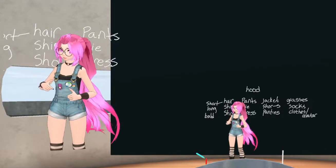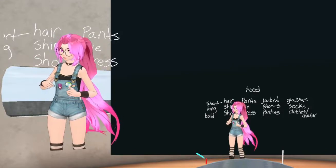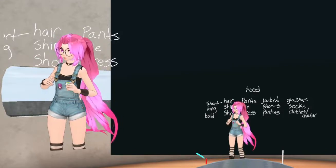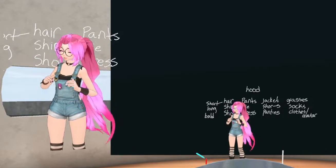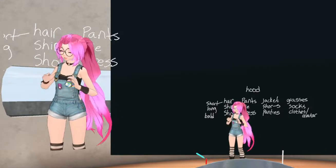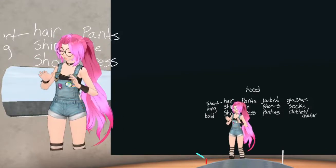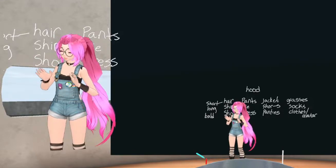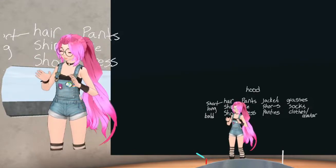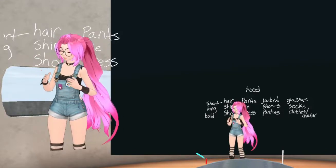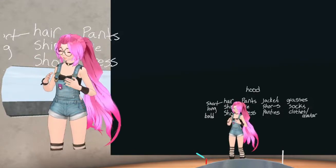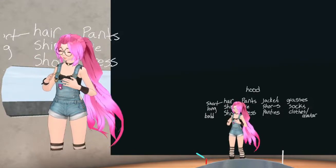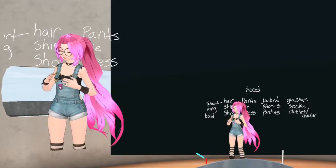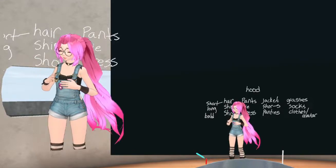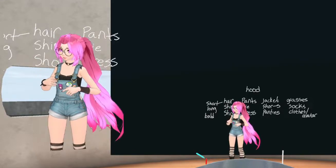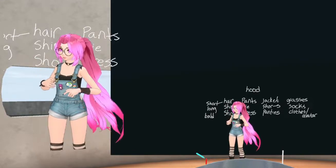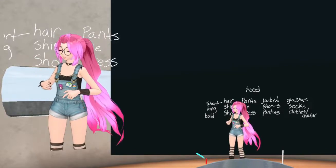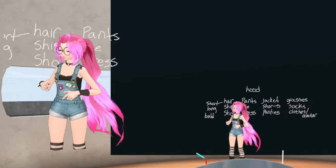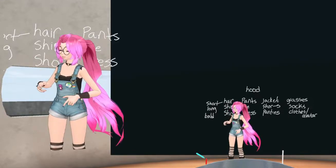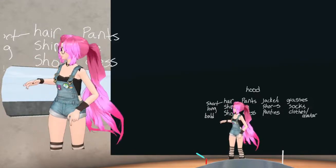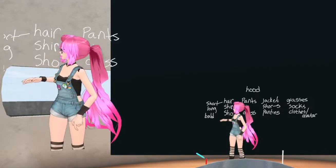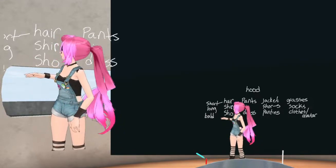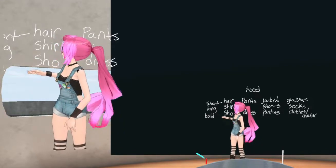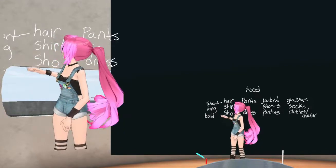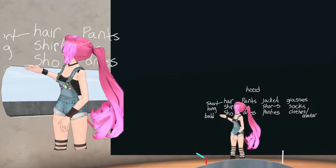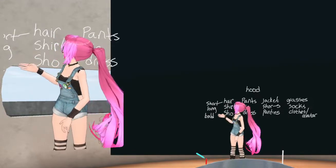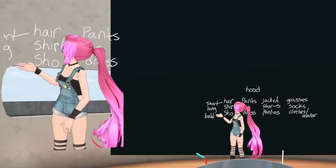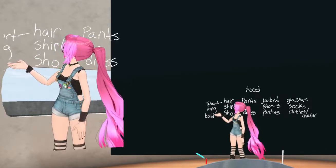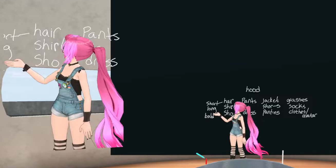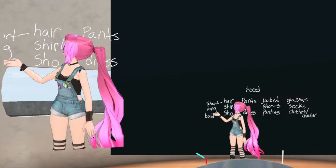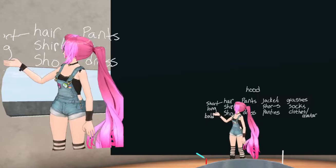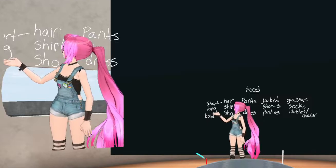Just be aware of other people around you, please. Thank you.